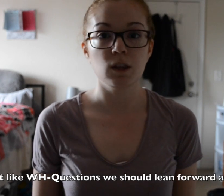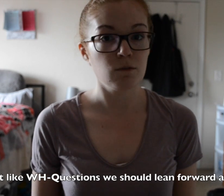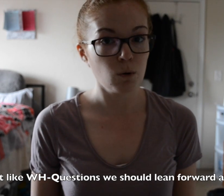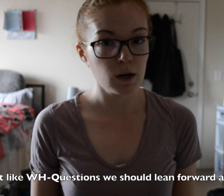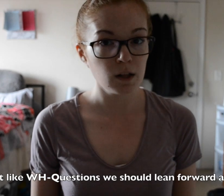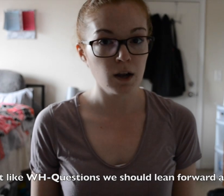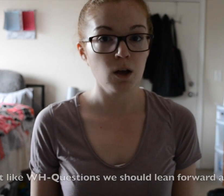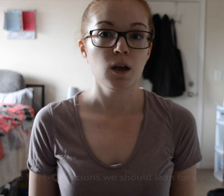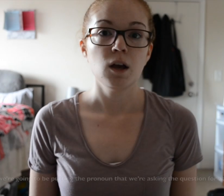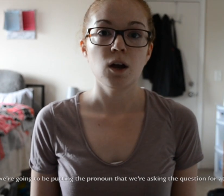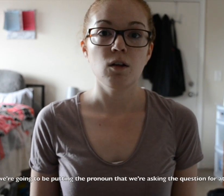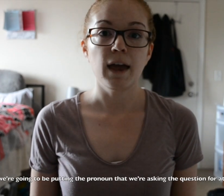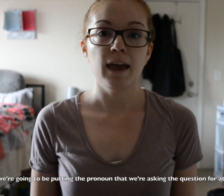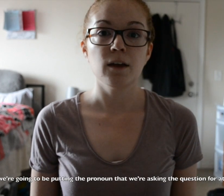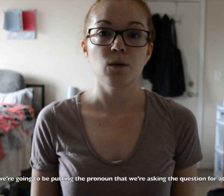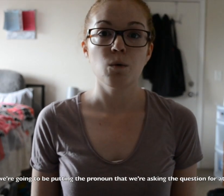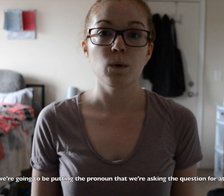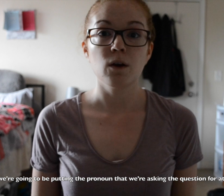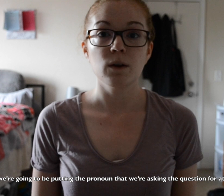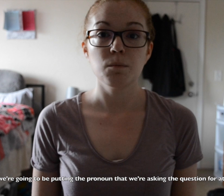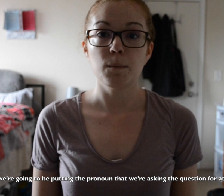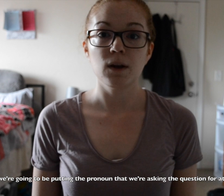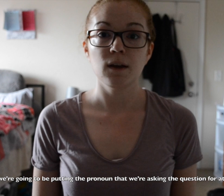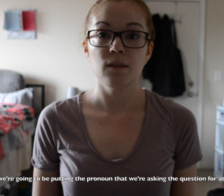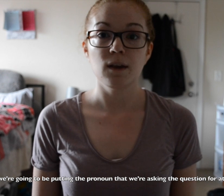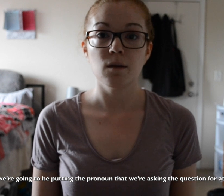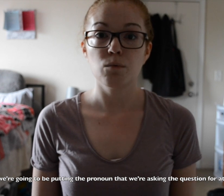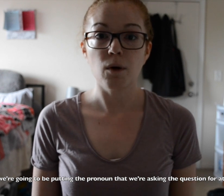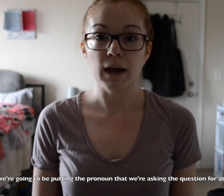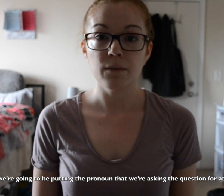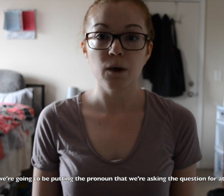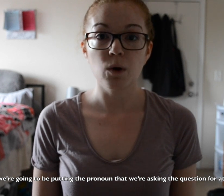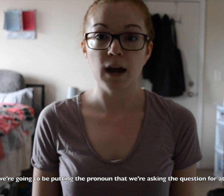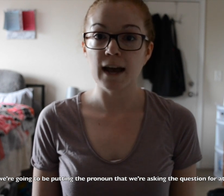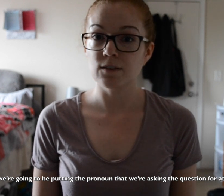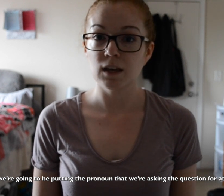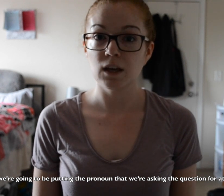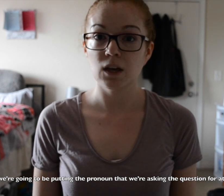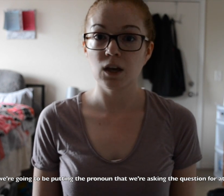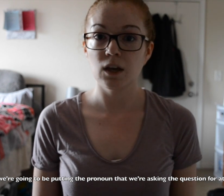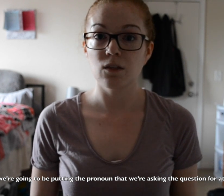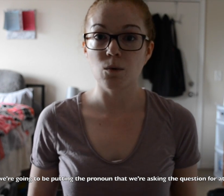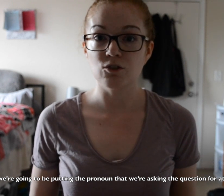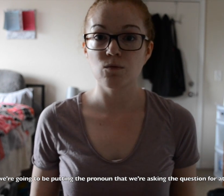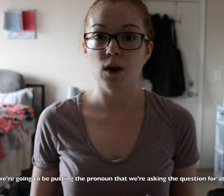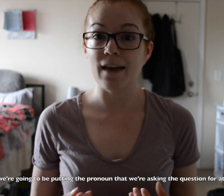lean forward a little, and we're going to be putting the pronoun that we're asking the question for at the